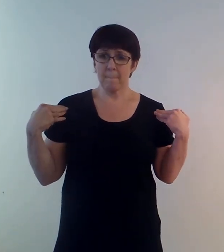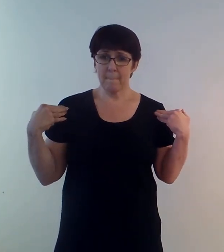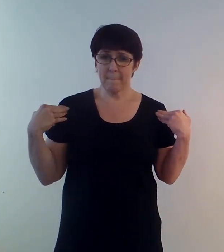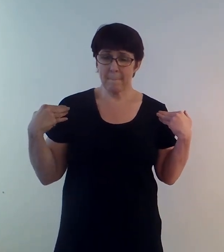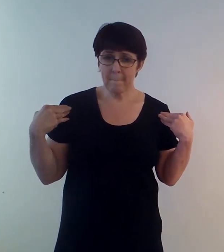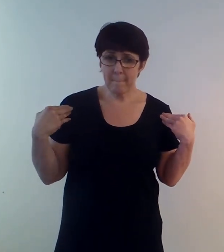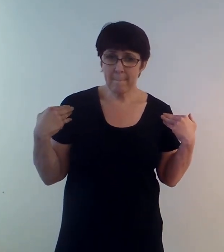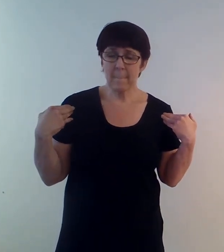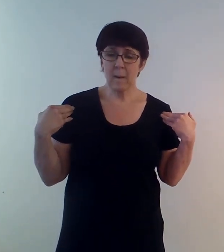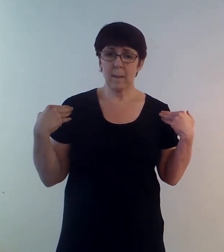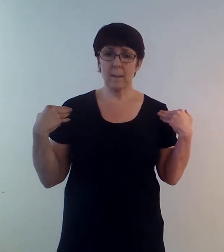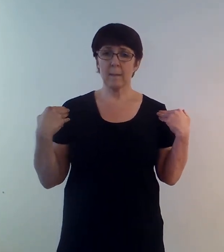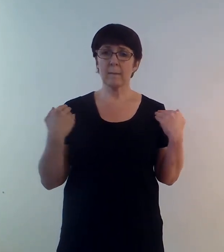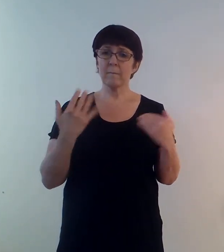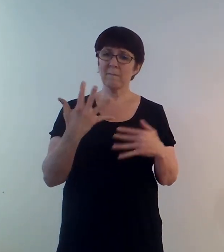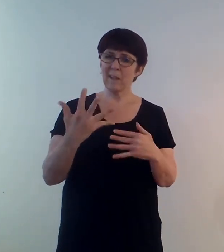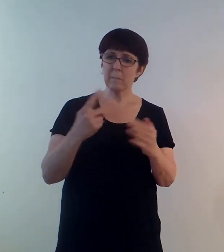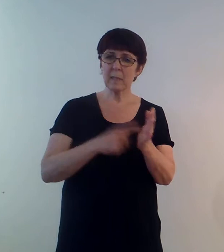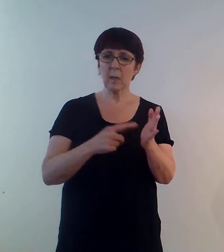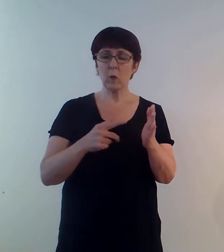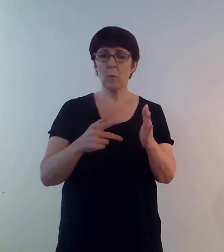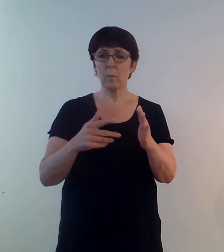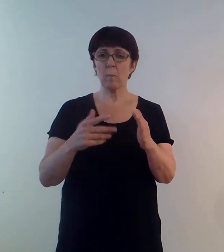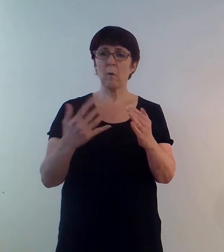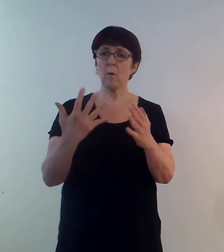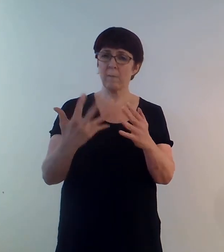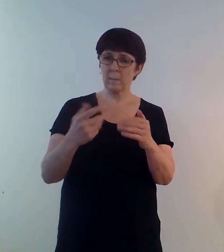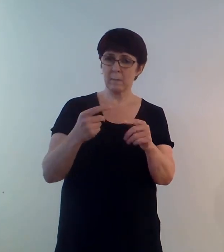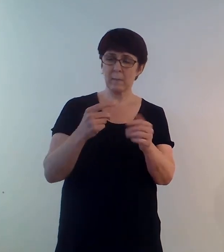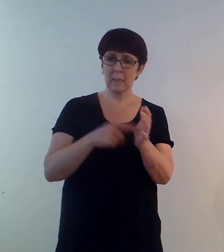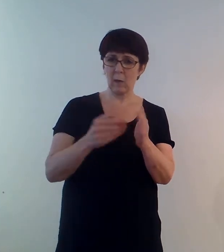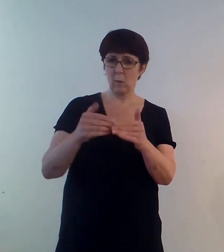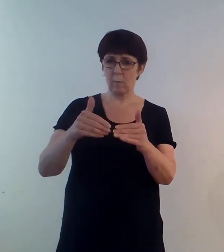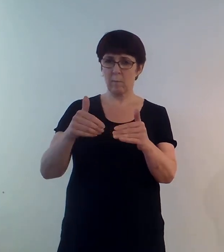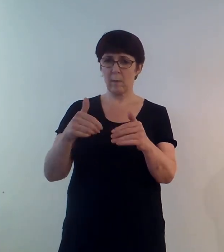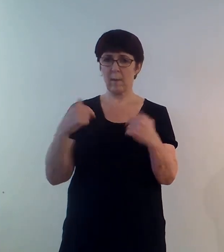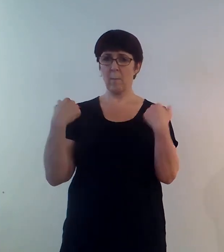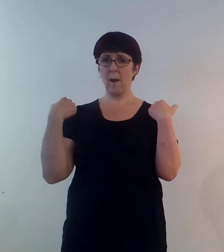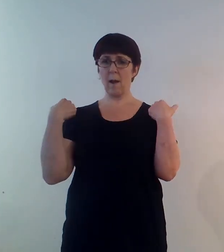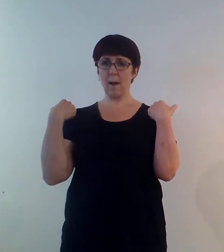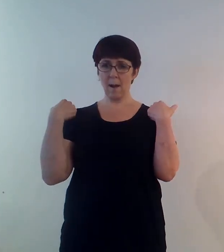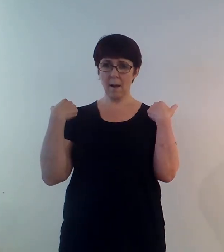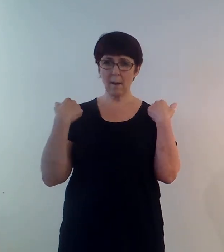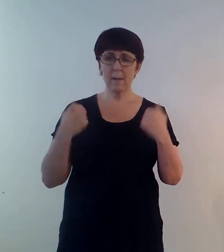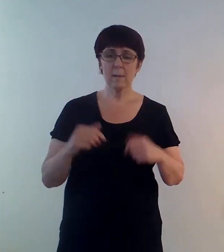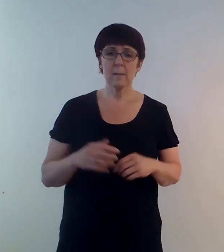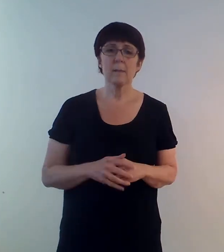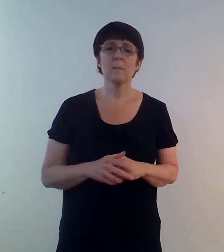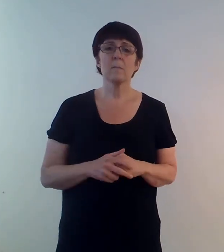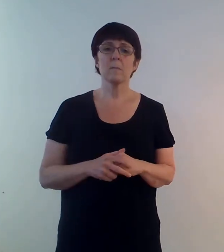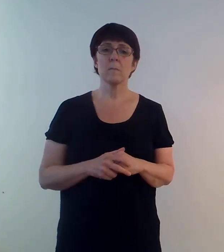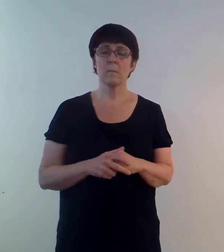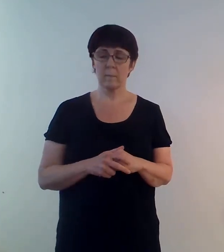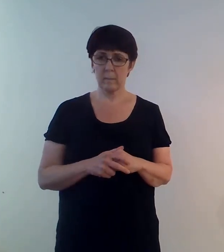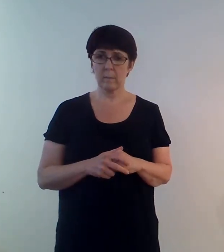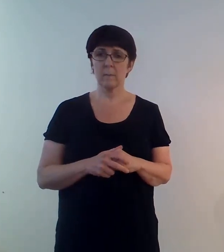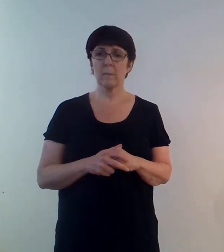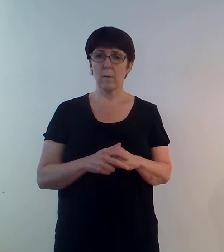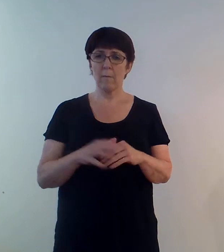5. Same again, with the hands facing towards yourselves, leaning backwards this time on the pressure. Quickly, we're just